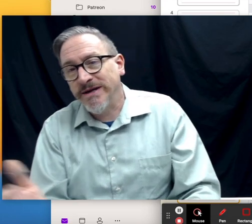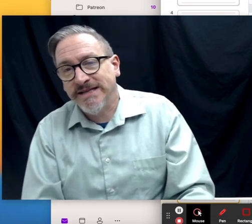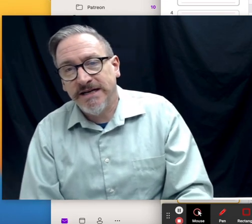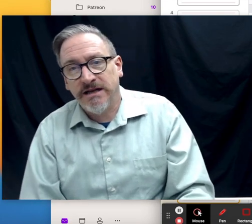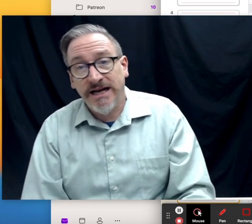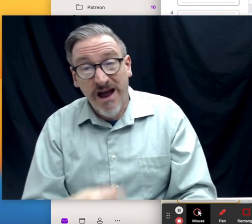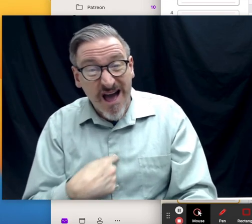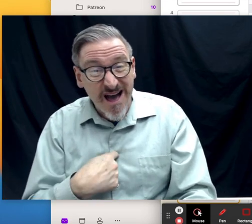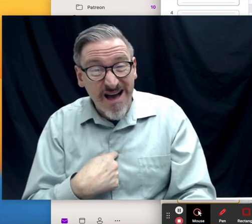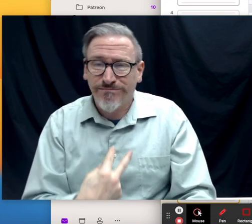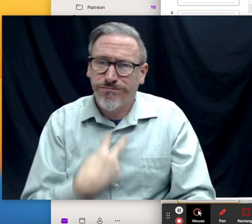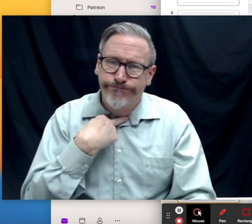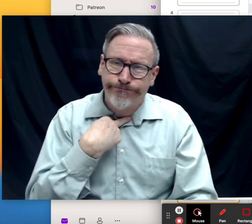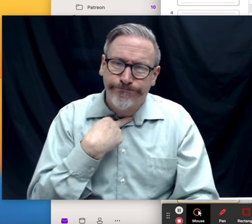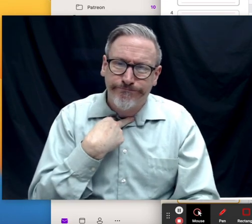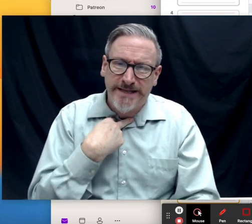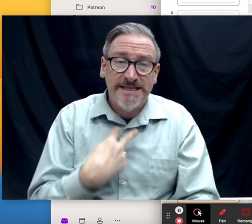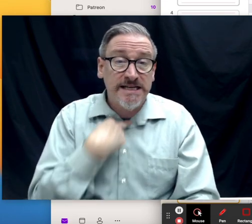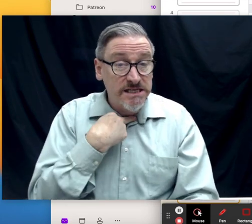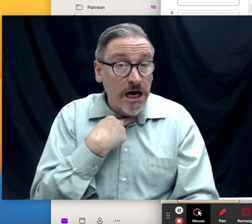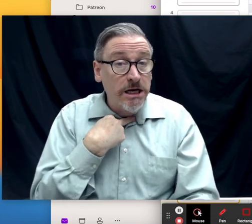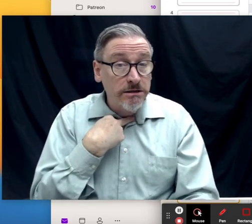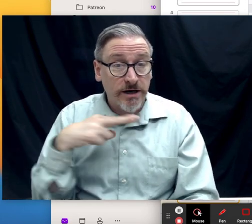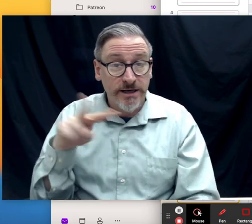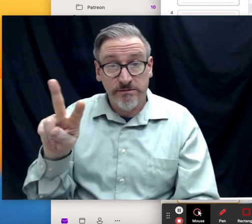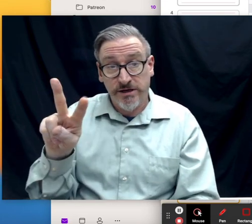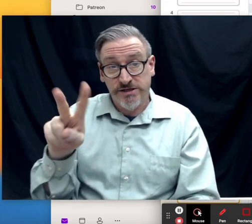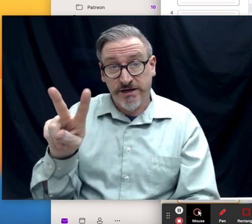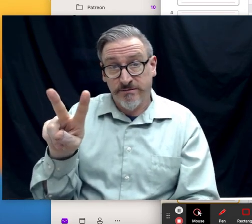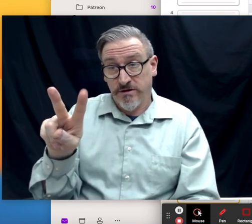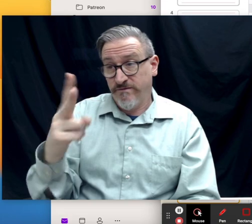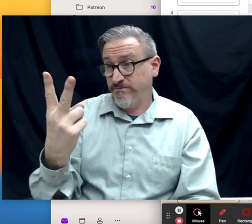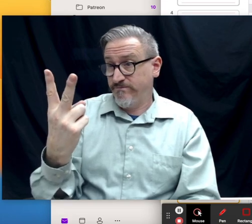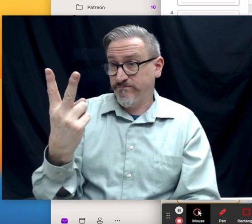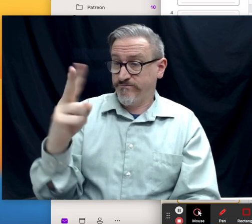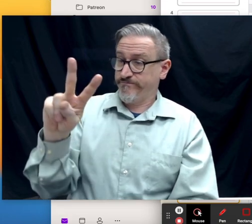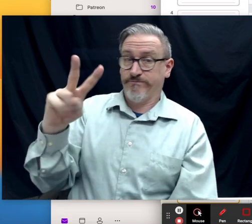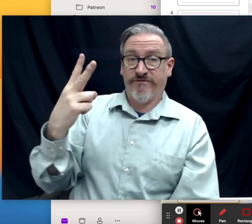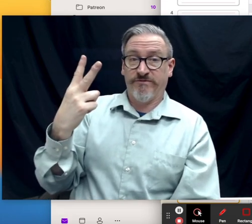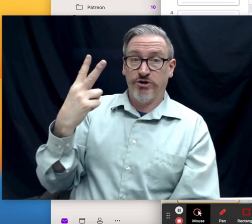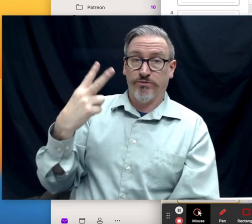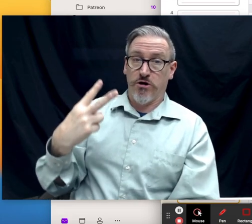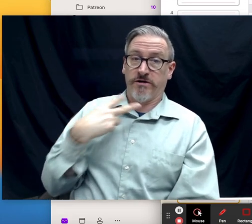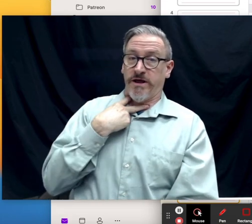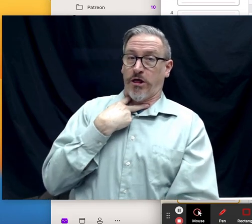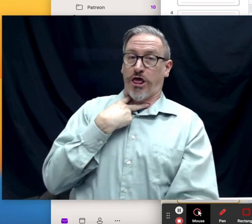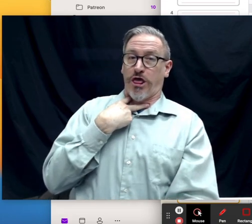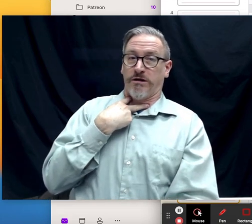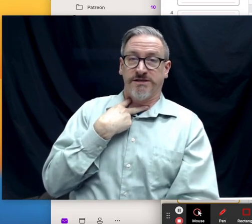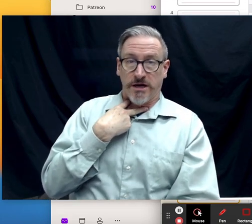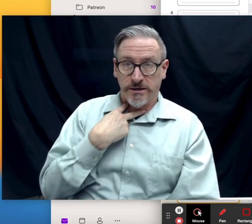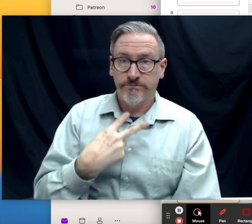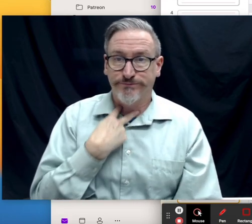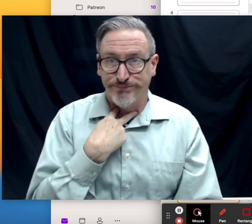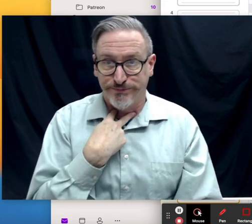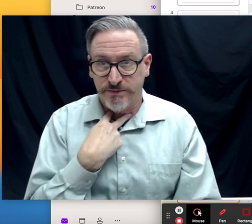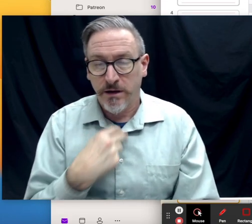Other ways to decline. They sign stuck. Right. It's like a two-pronged thing.